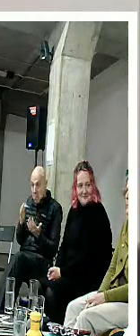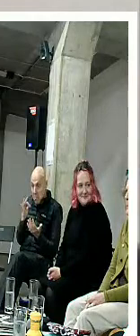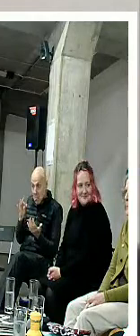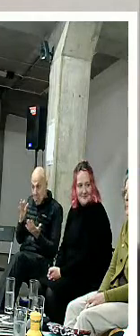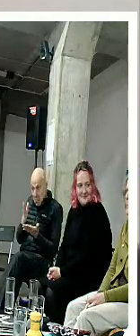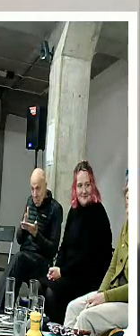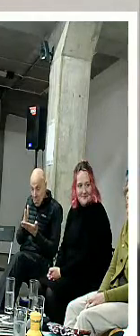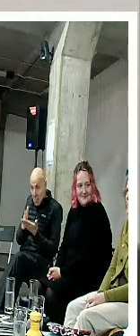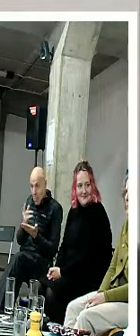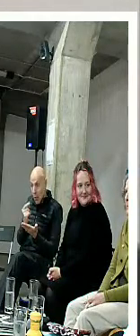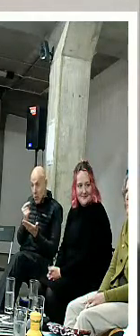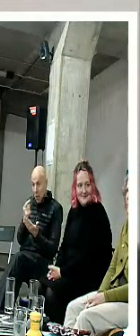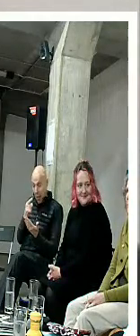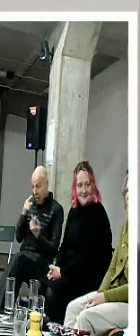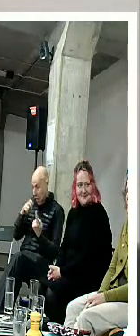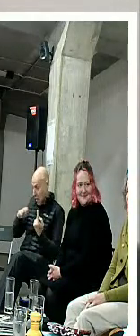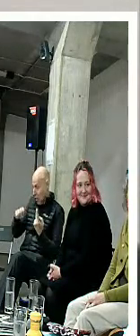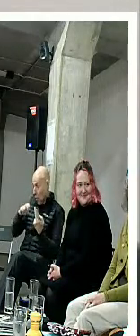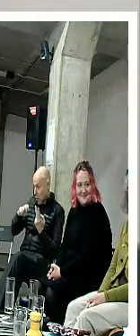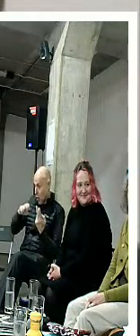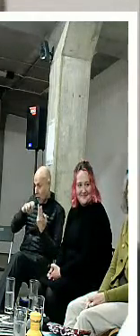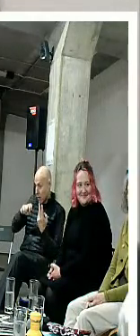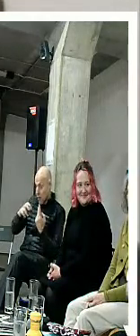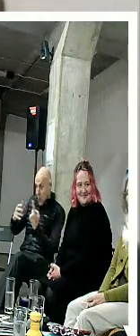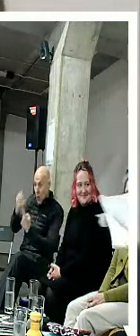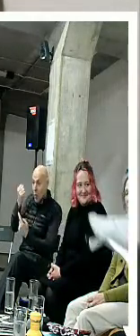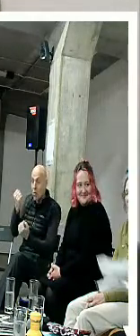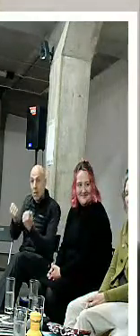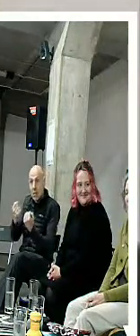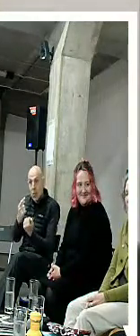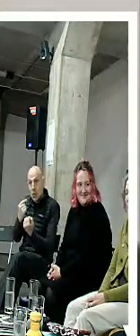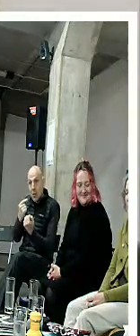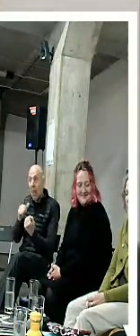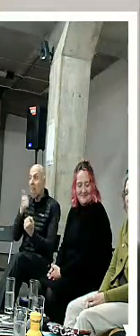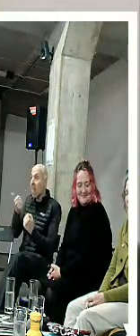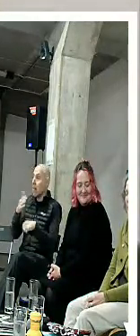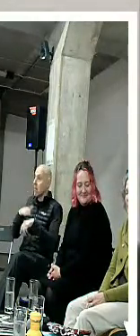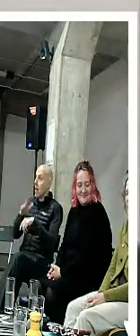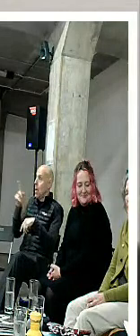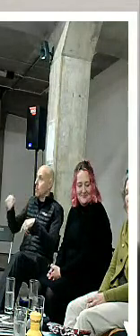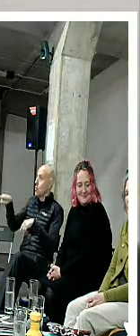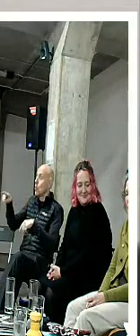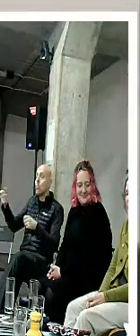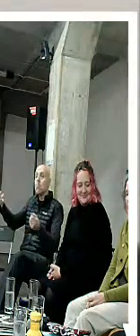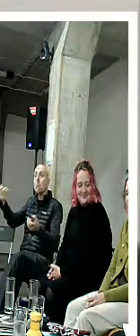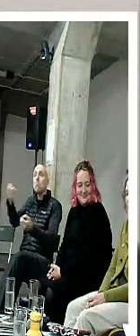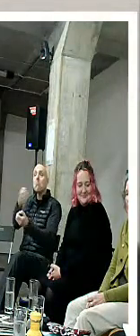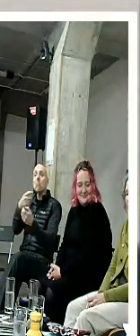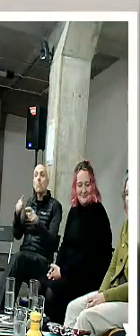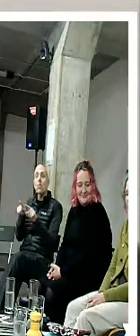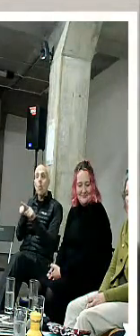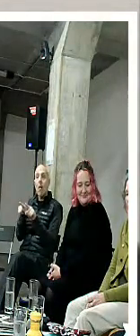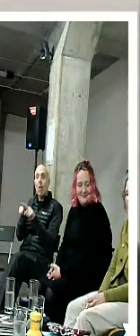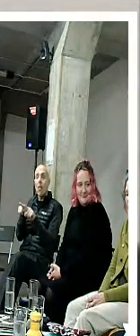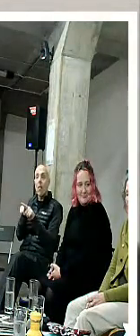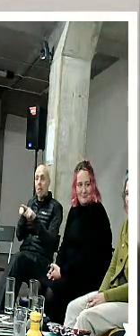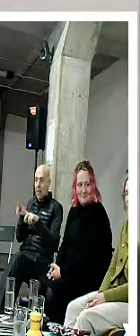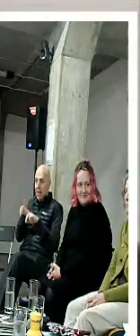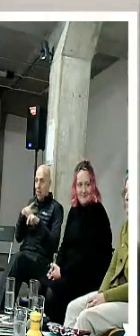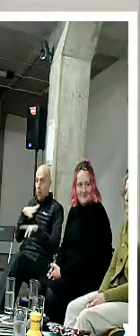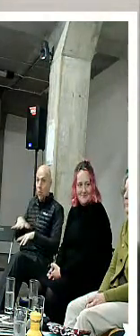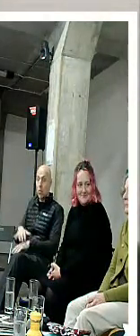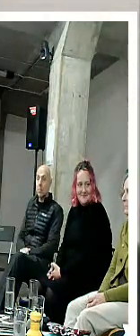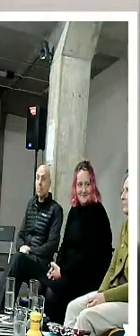and people's different journeys towards that. And then have time to bring you all into the conversation if you would like